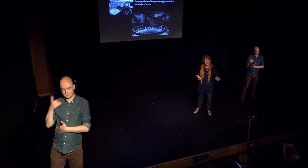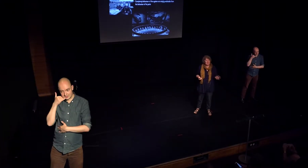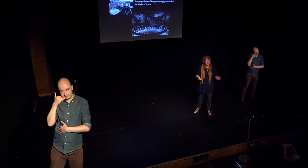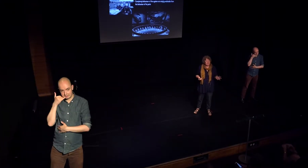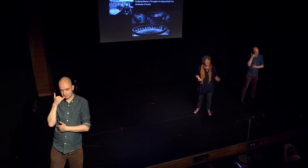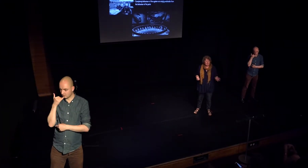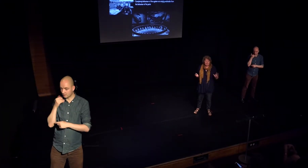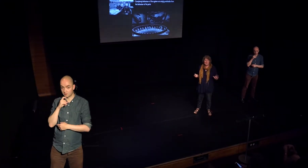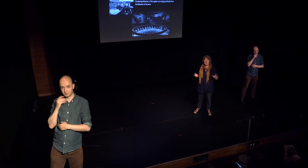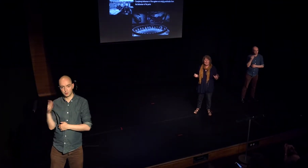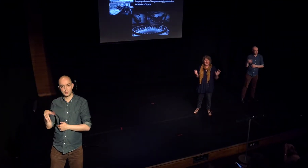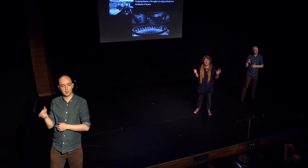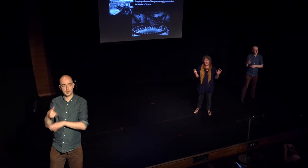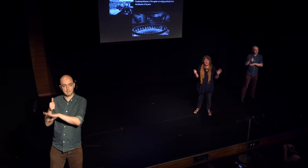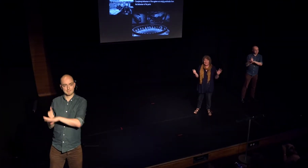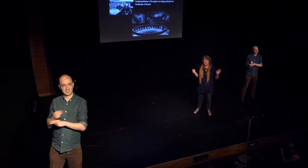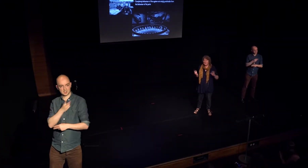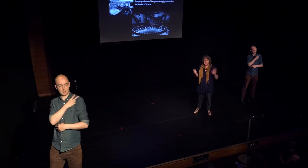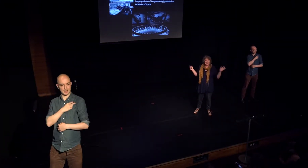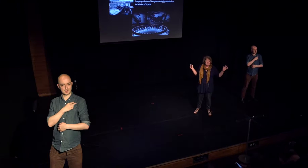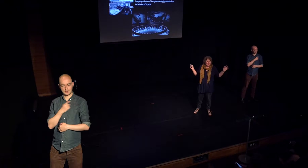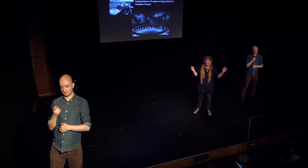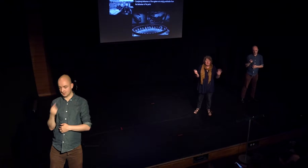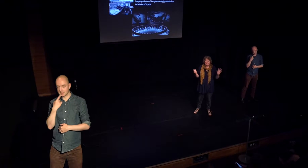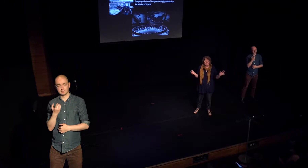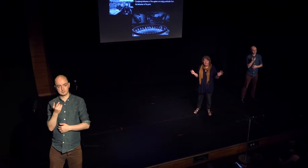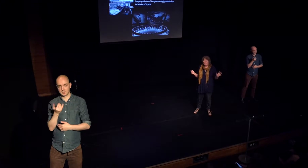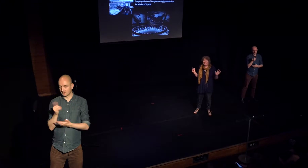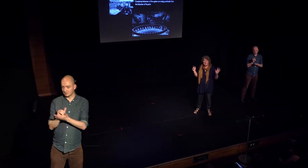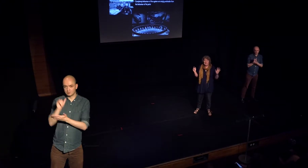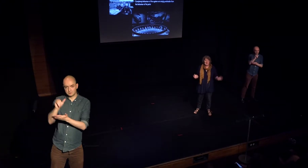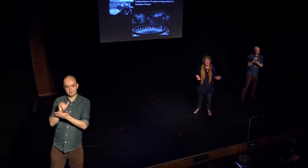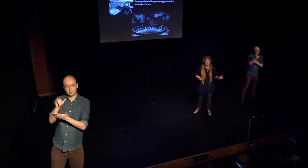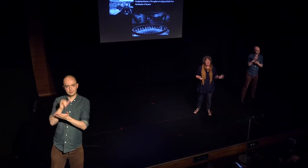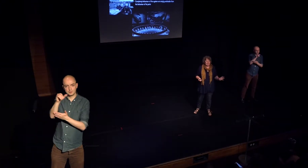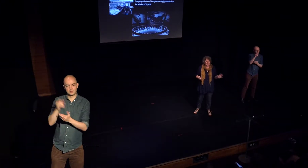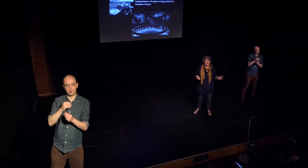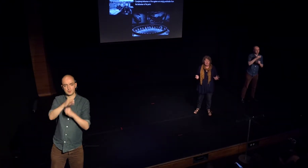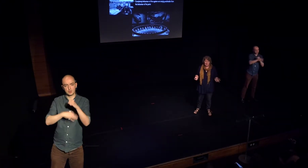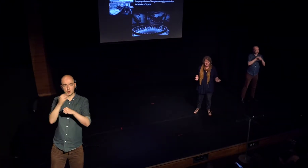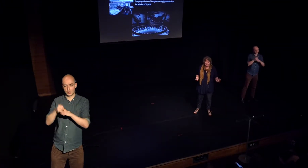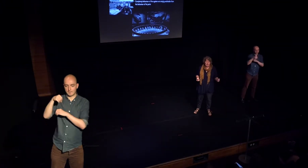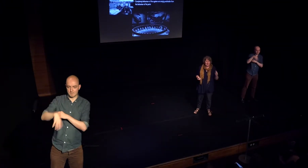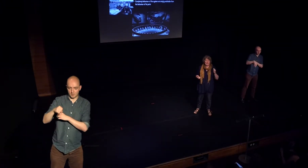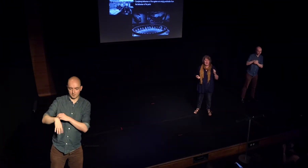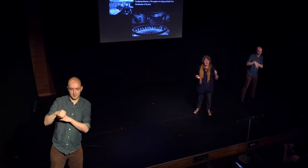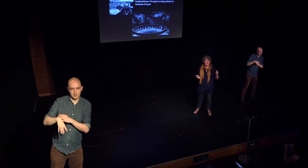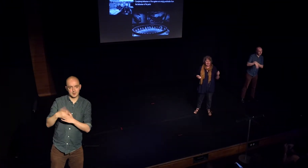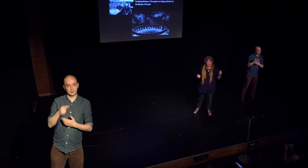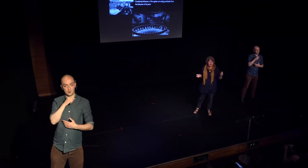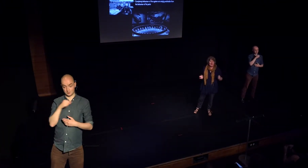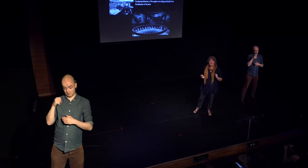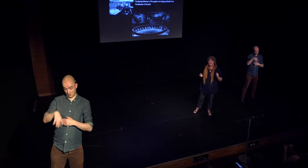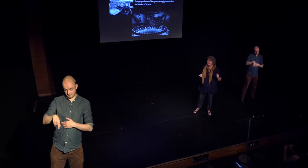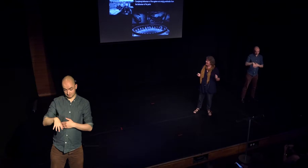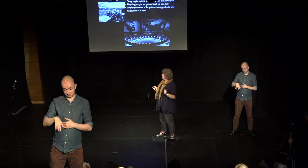from the base commander who has just sent the fleet or whatever of nuclear bombers to attack Russia, which he should not do. And he's going, oh hell,